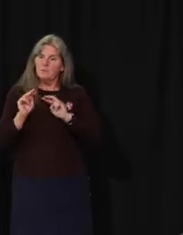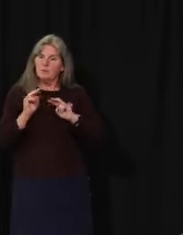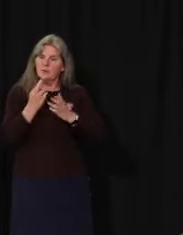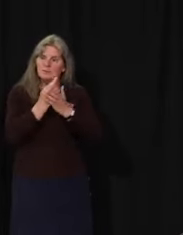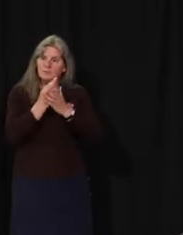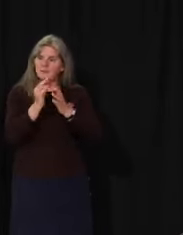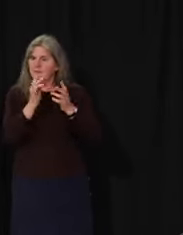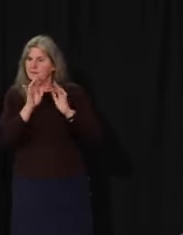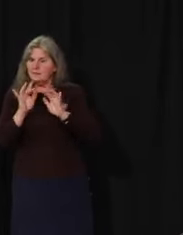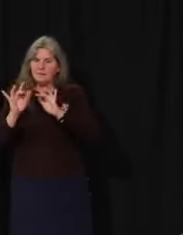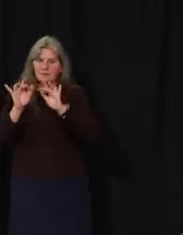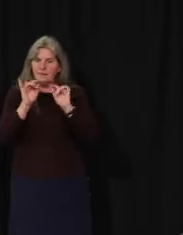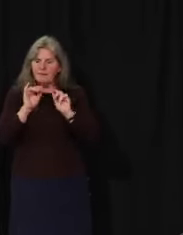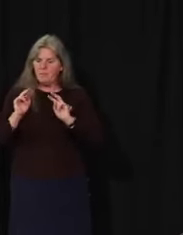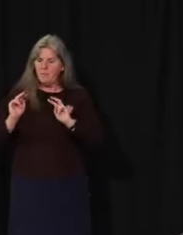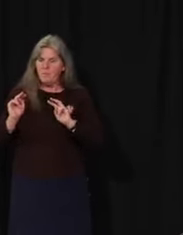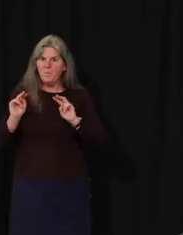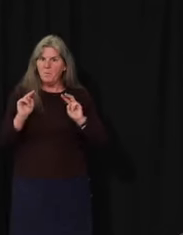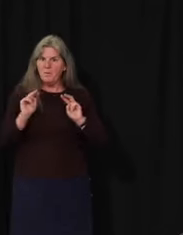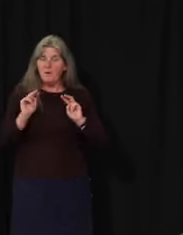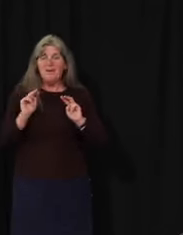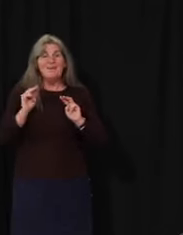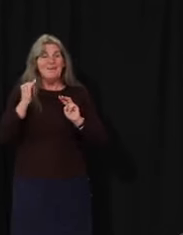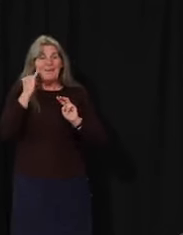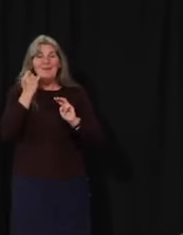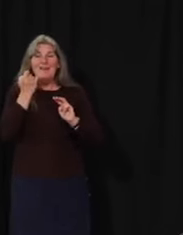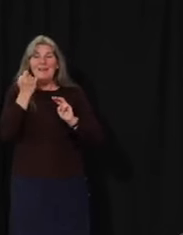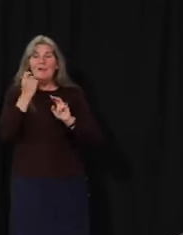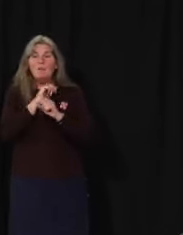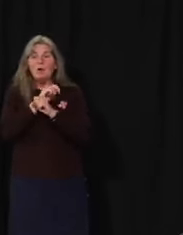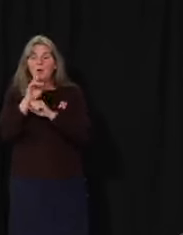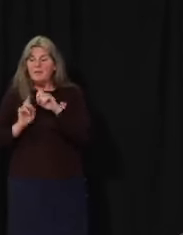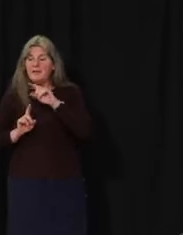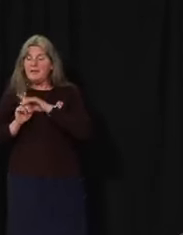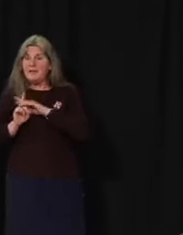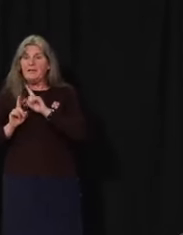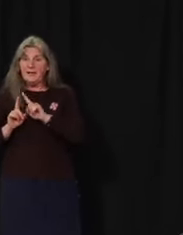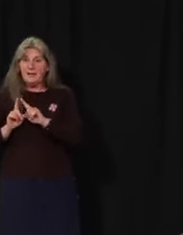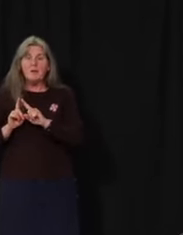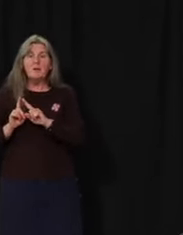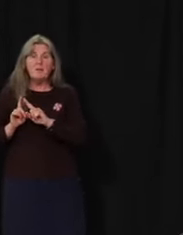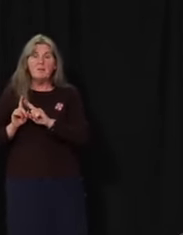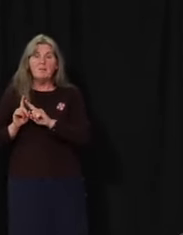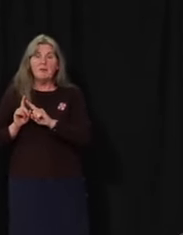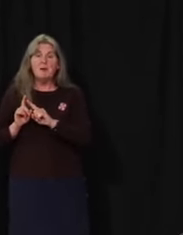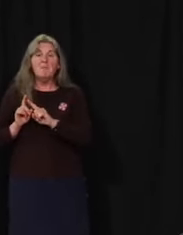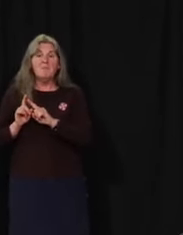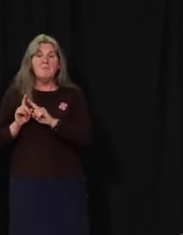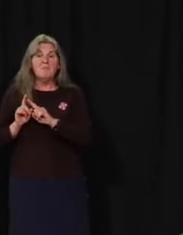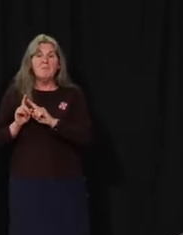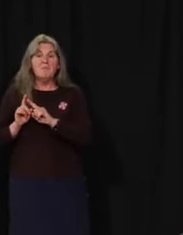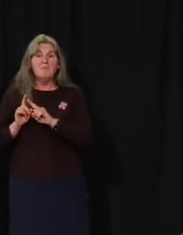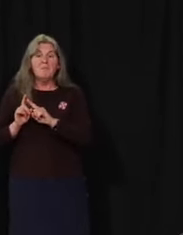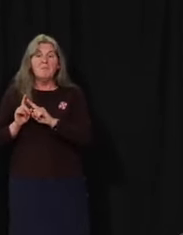COVID coming into Yukon, even if we're seeing large numbers of cases happen again